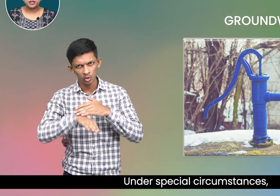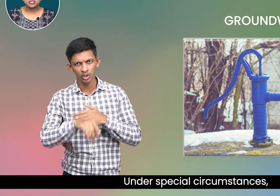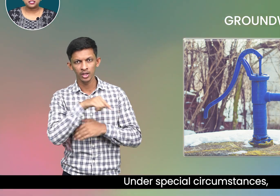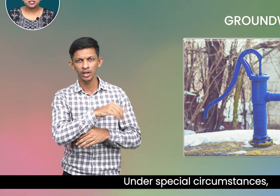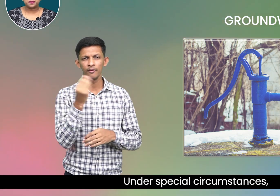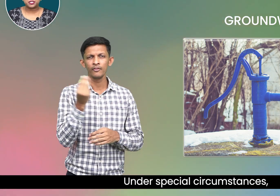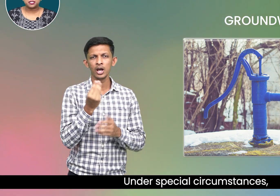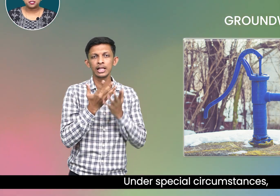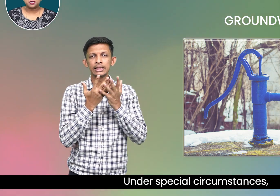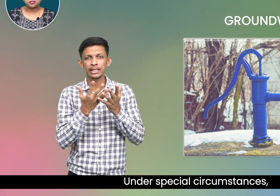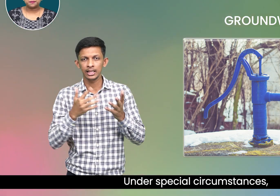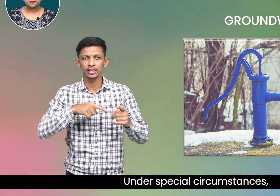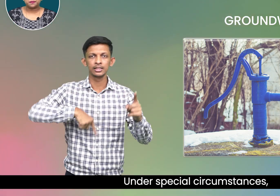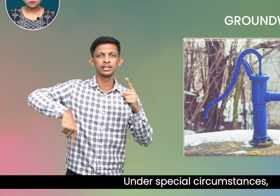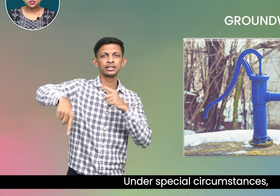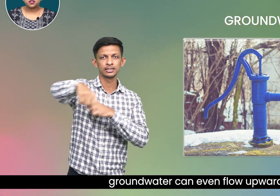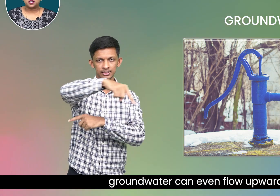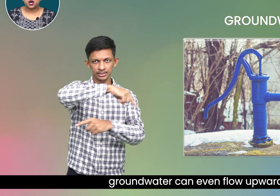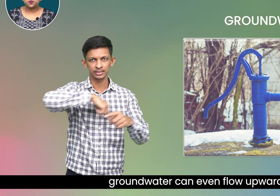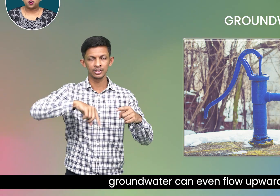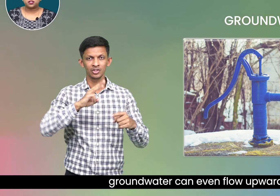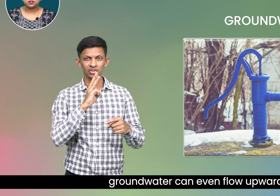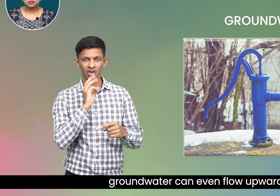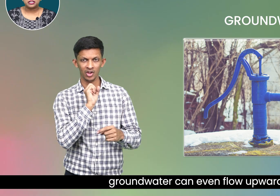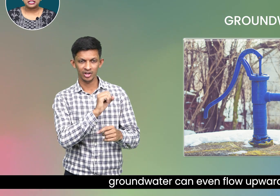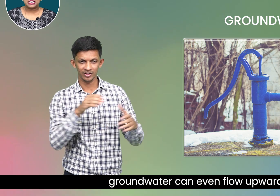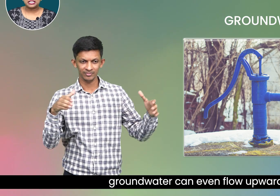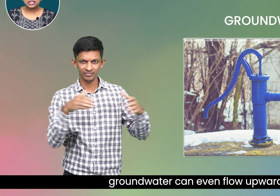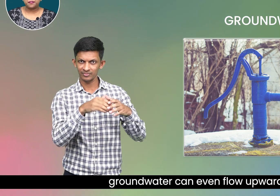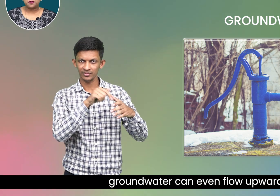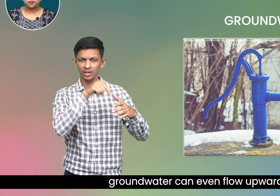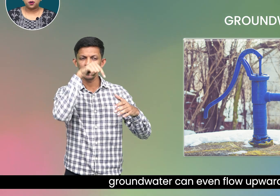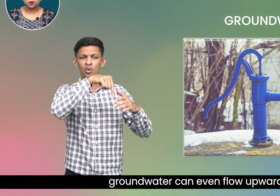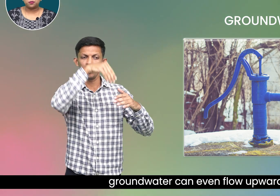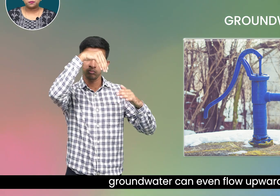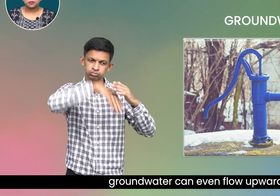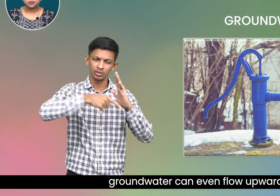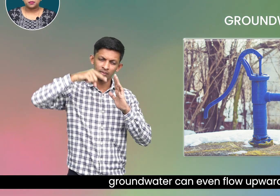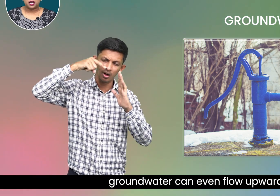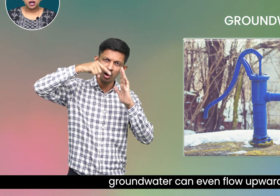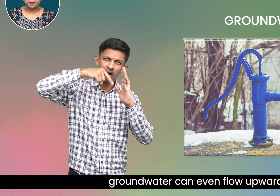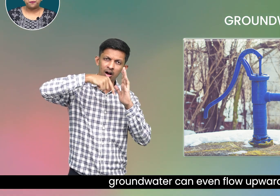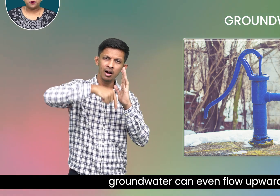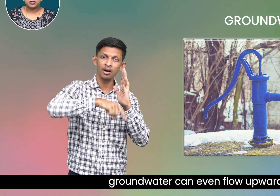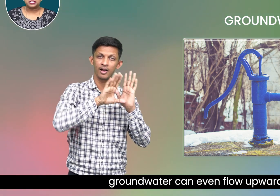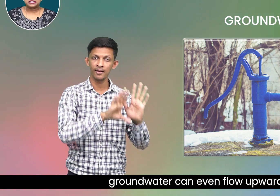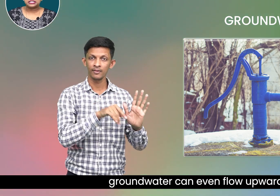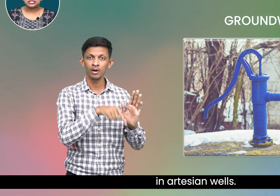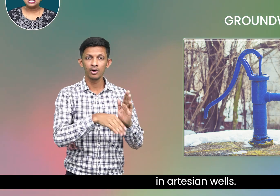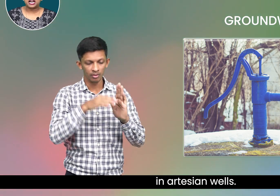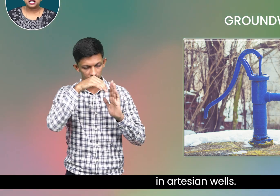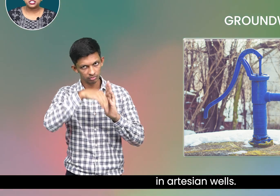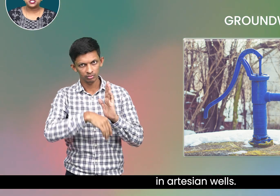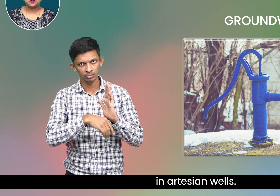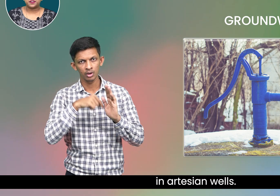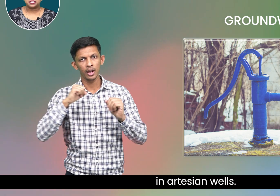Under special circumstances, groundwater can even flow upward